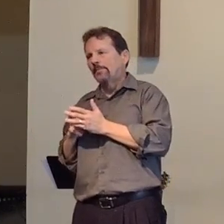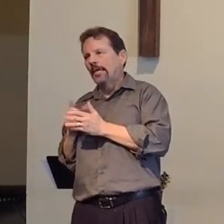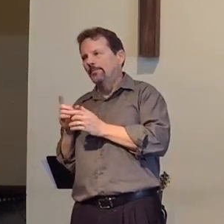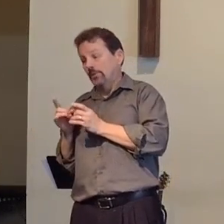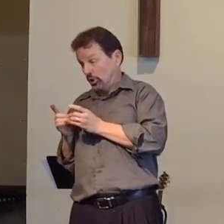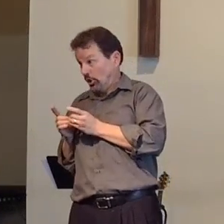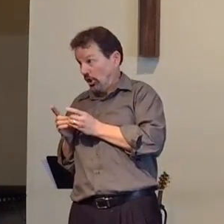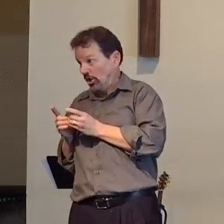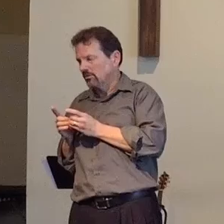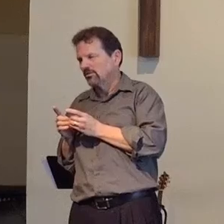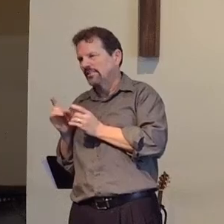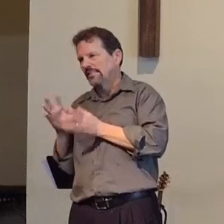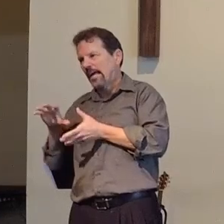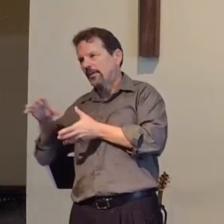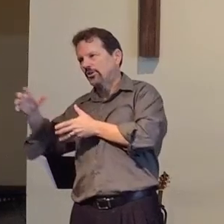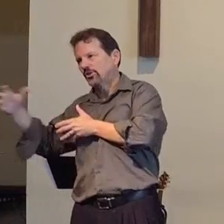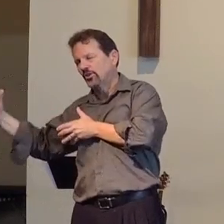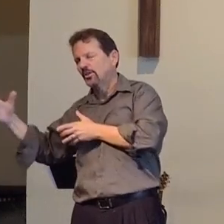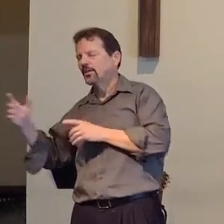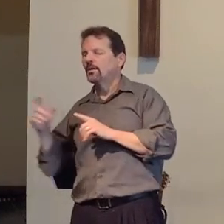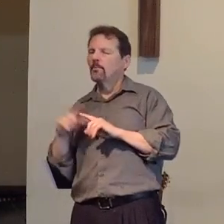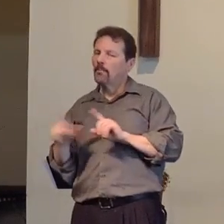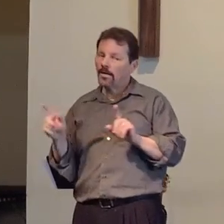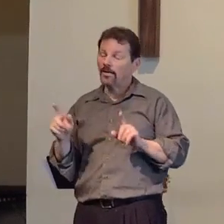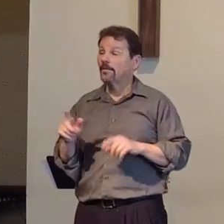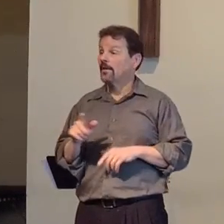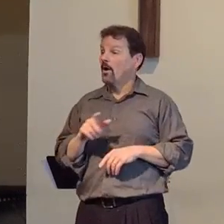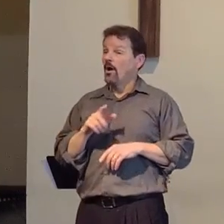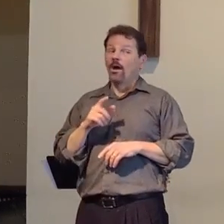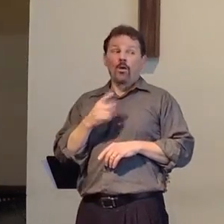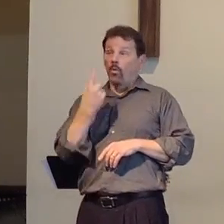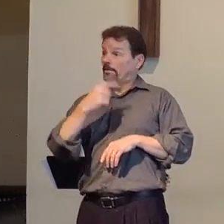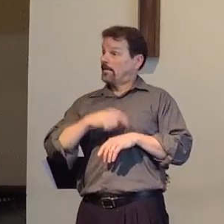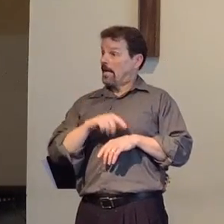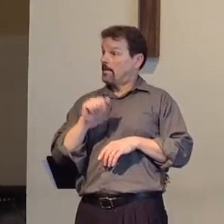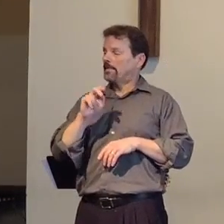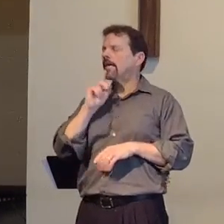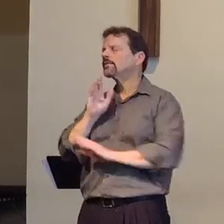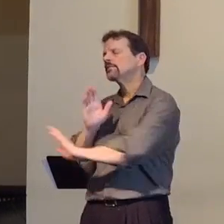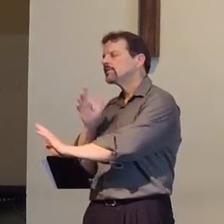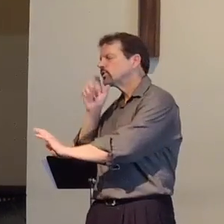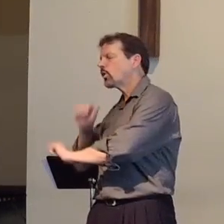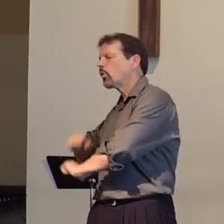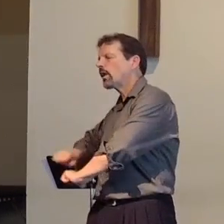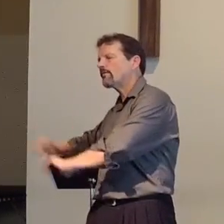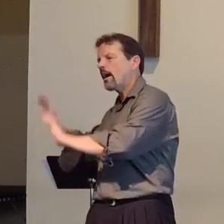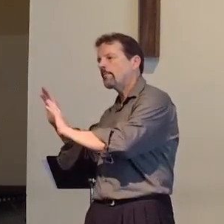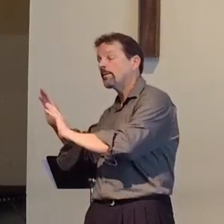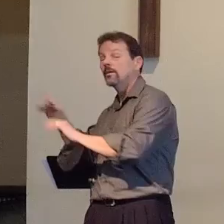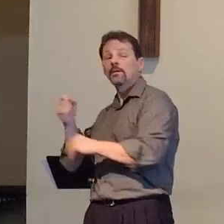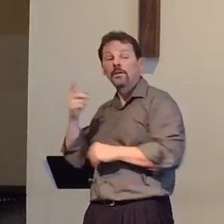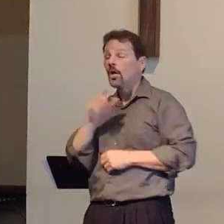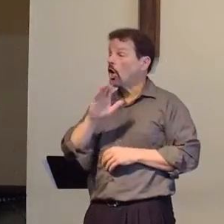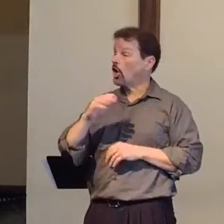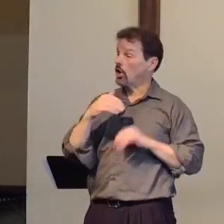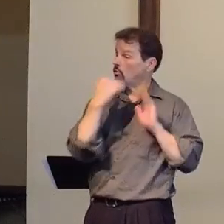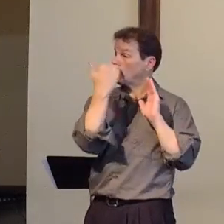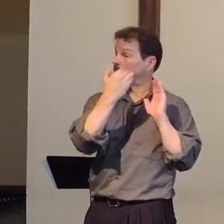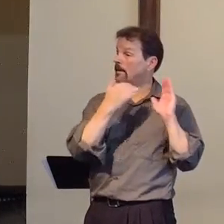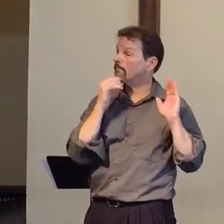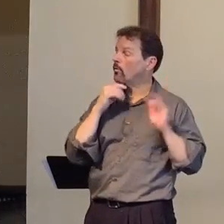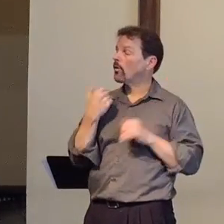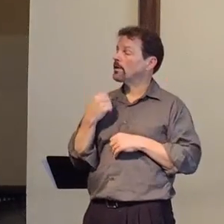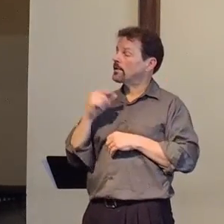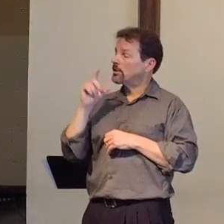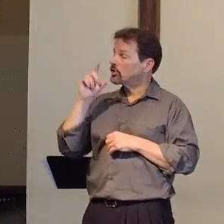cook. But never, never give up Anne says, no, we're going to make this happen. So her chicken and cheese casserole recipe, as simple